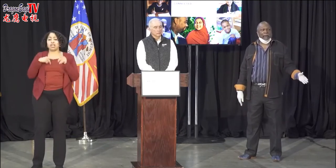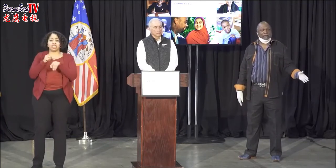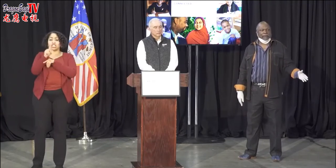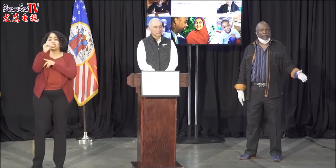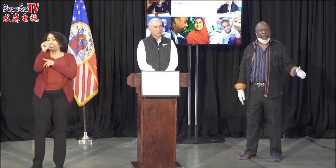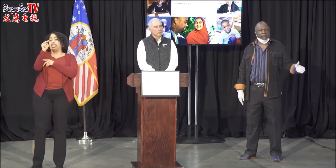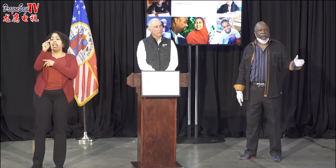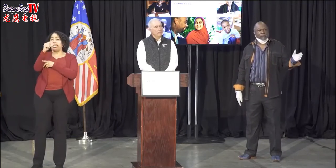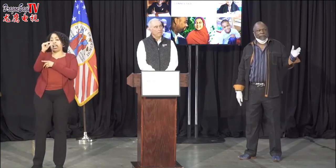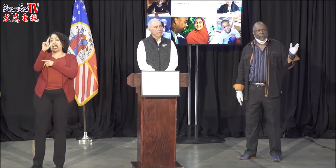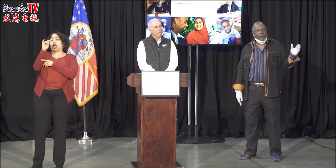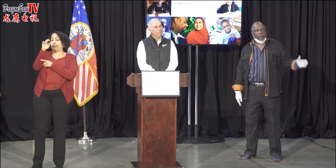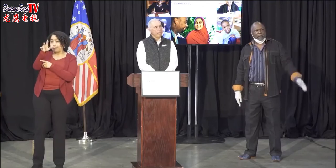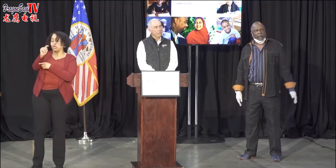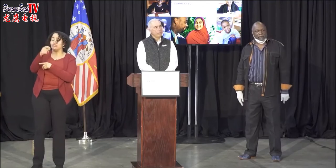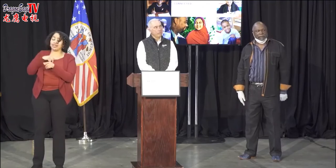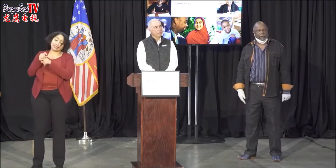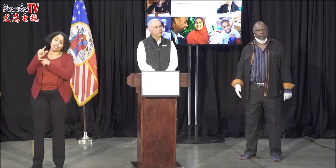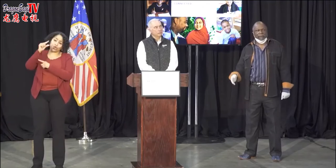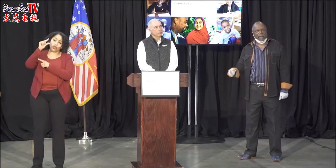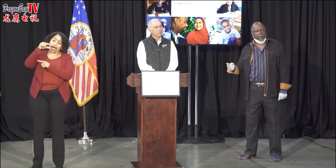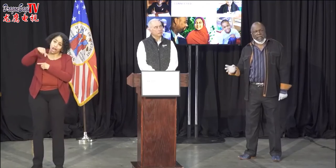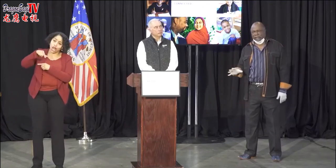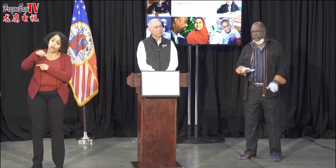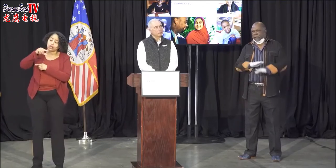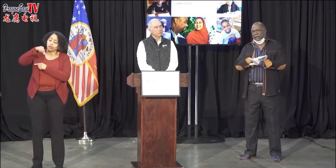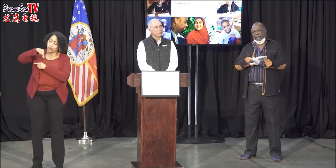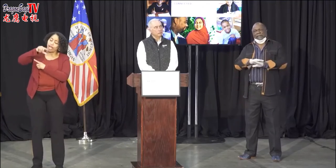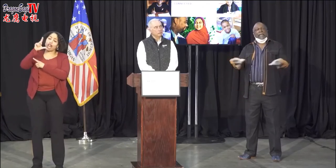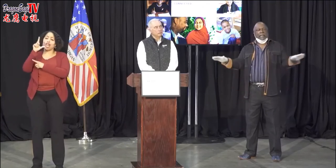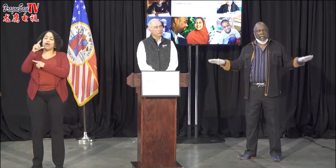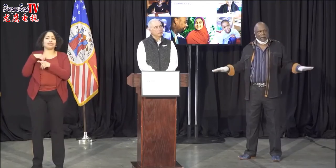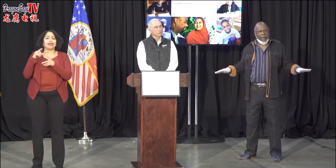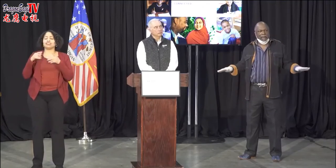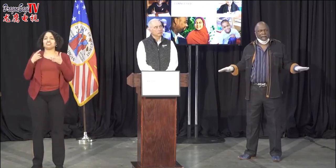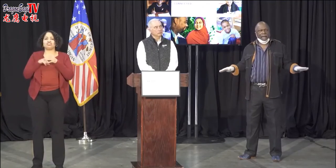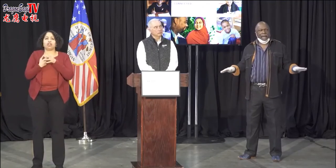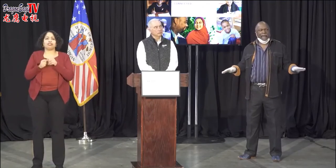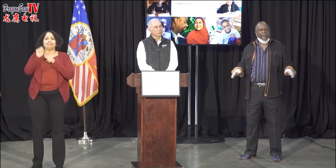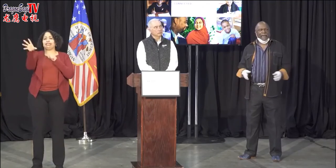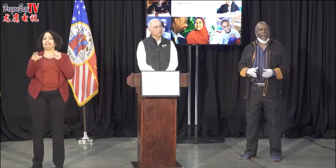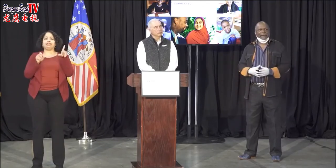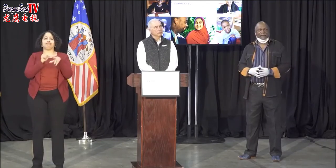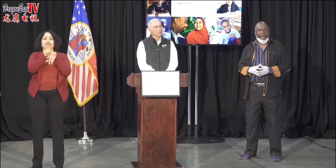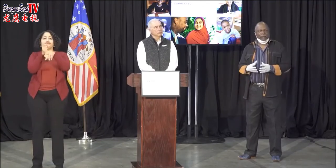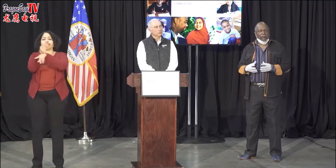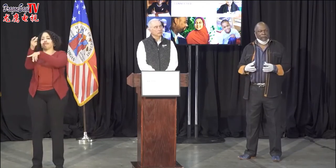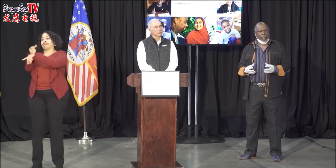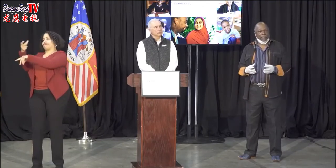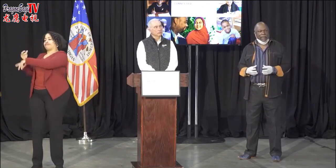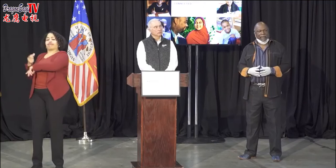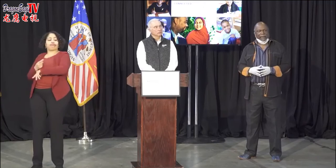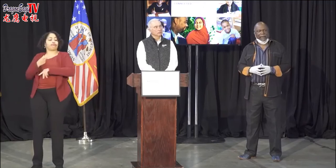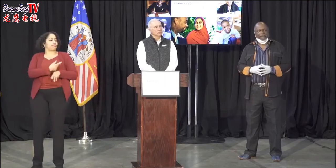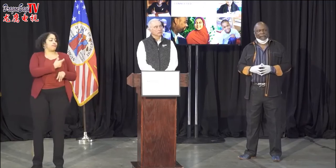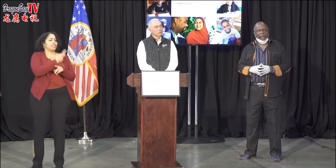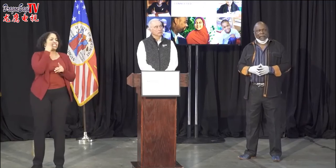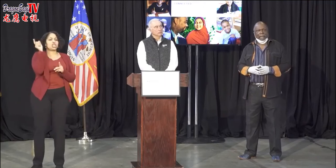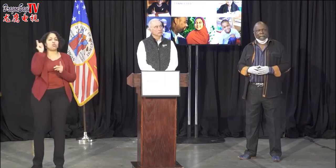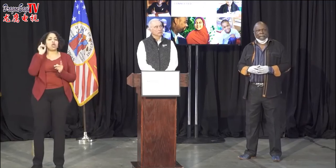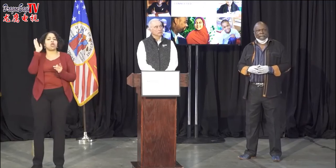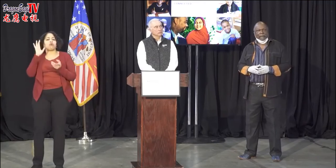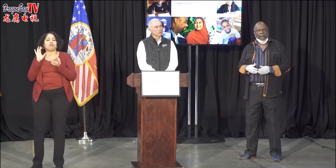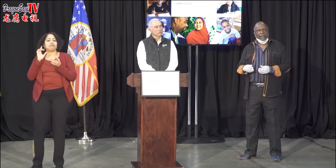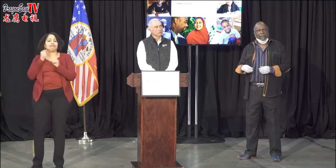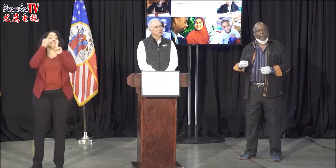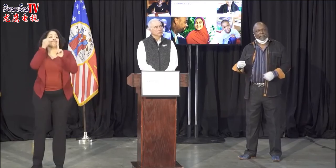Dan Gilbert, I sent it to Quicken Loans, I sent it to Matt. I just started sending it and see where it would connect. And